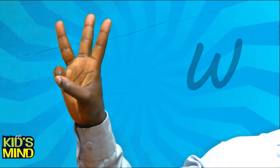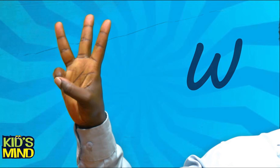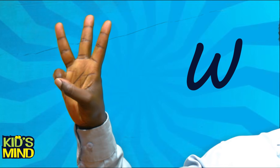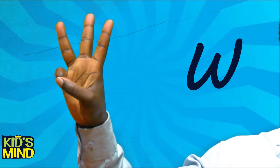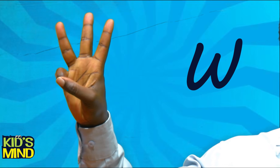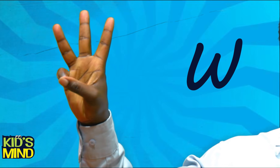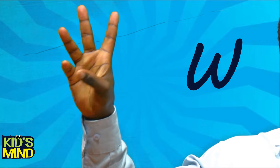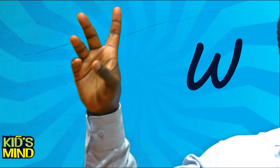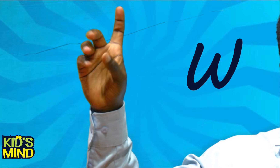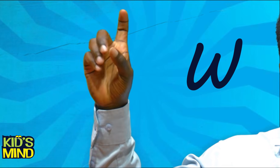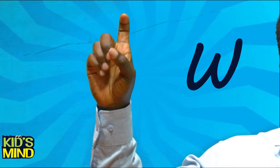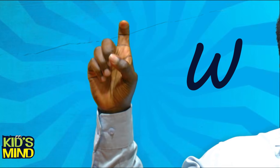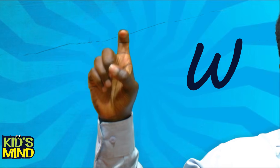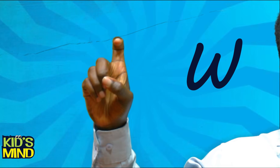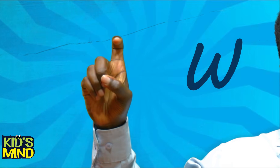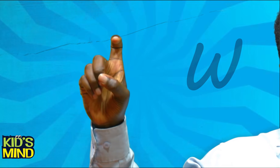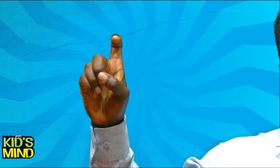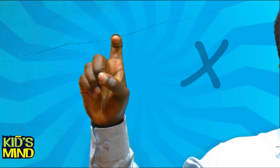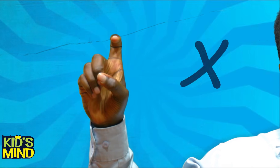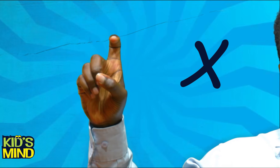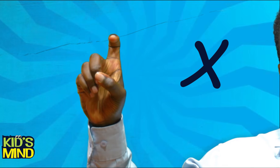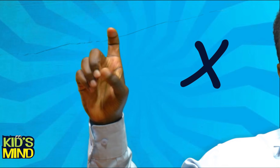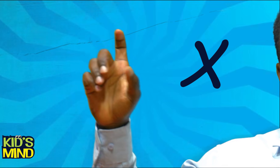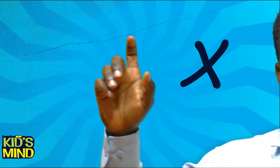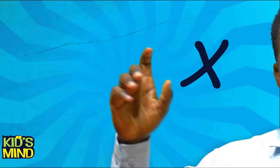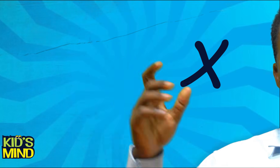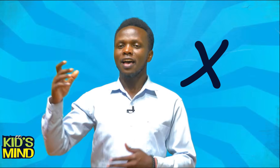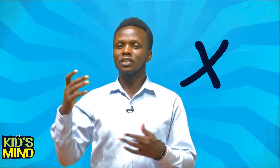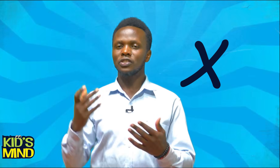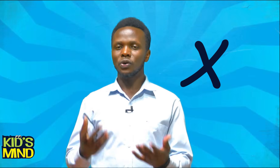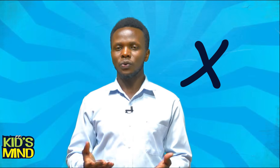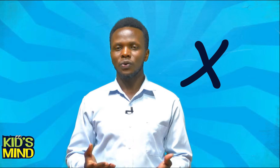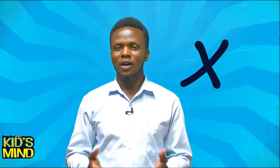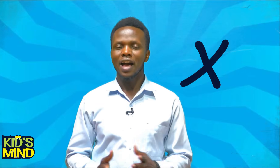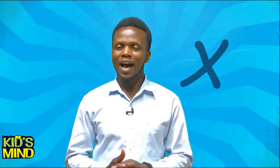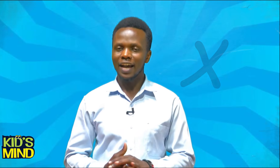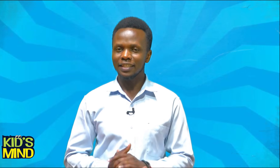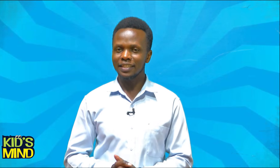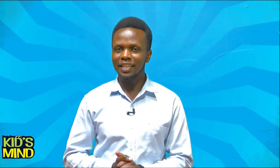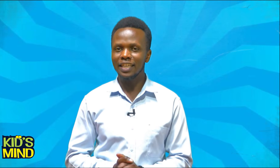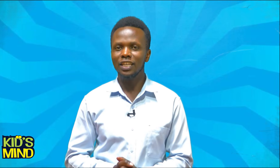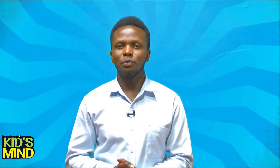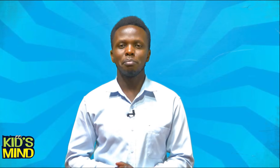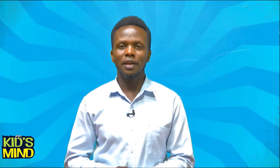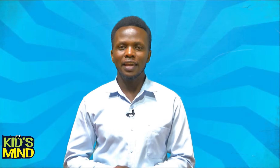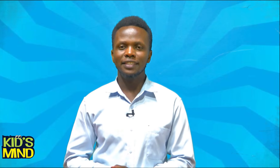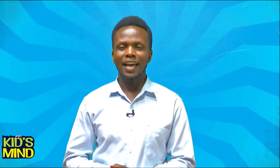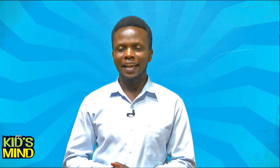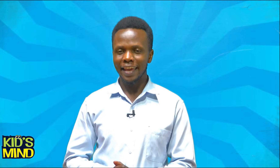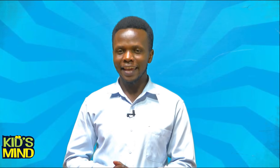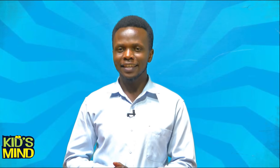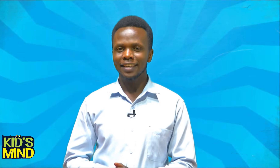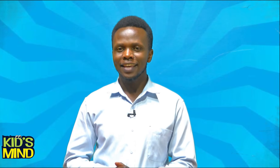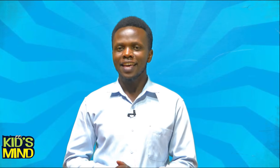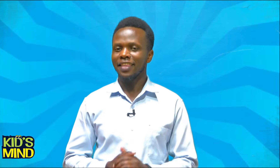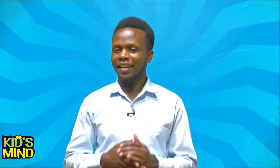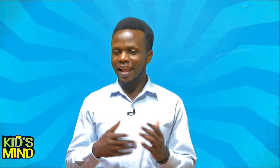W, X. So, until we meet again the